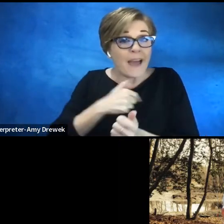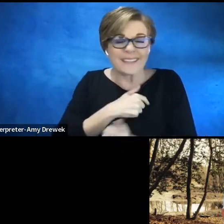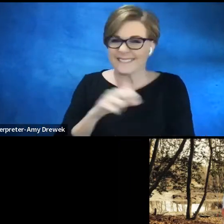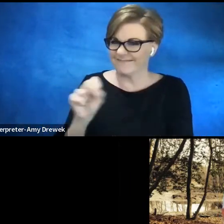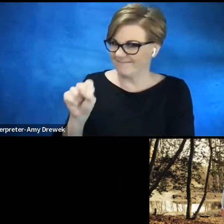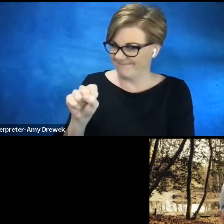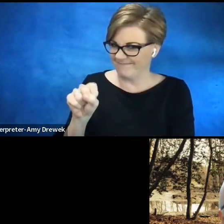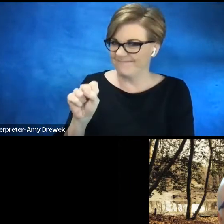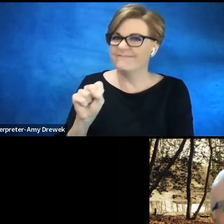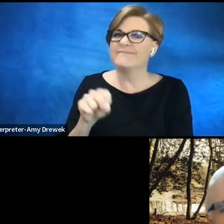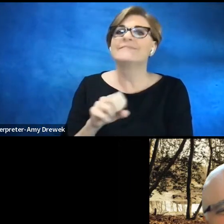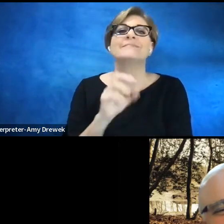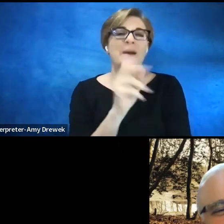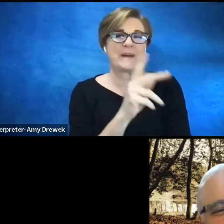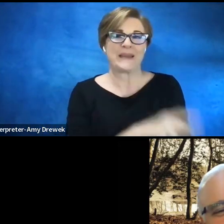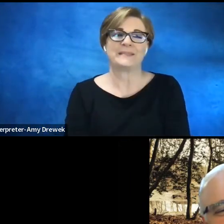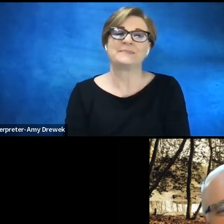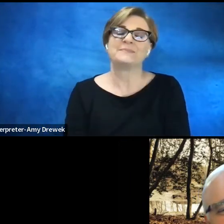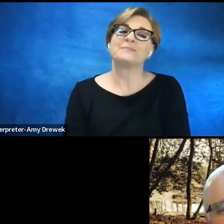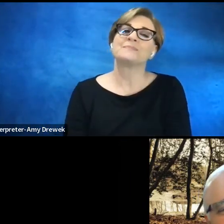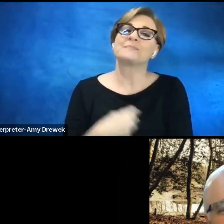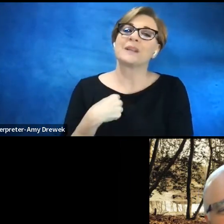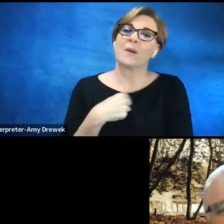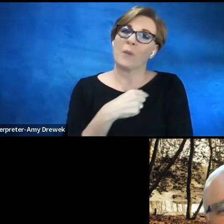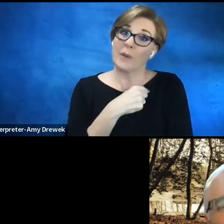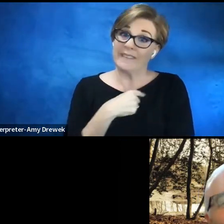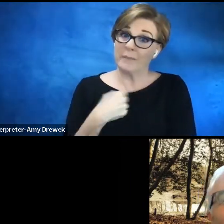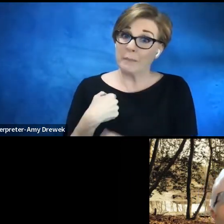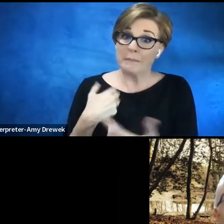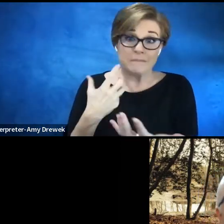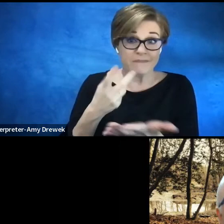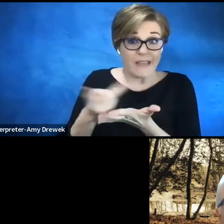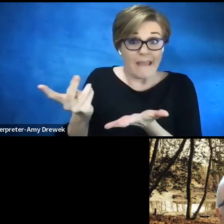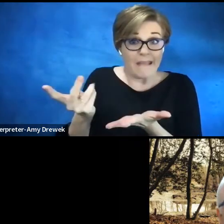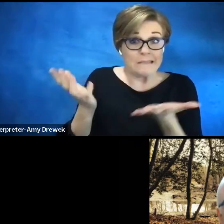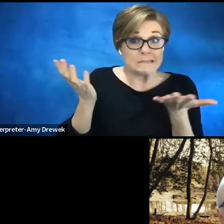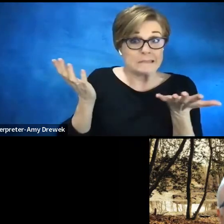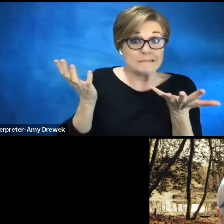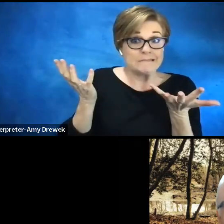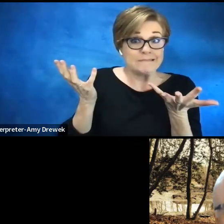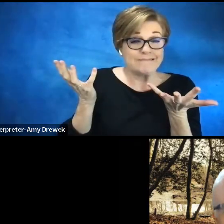have. Okay. We have been unsuccessful.